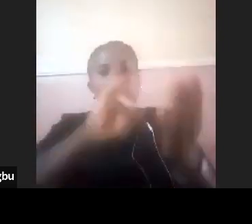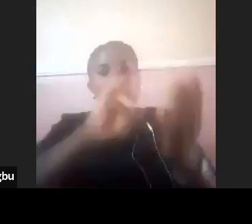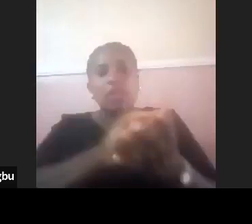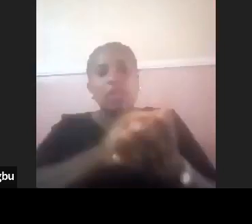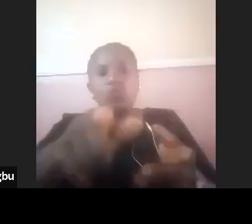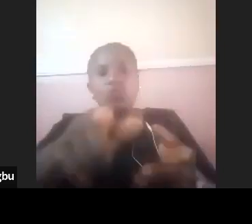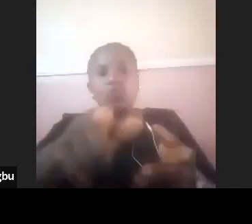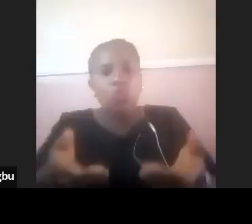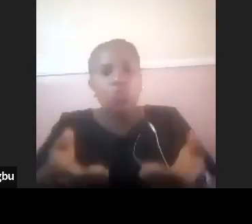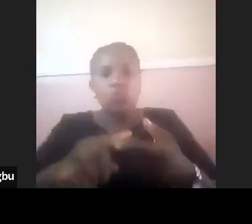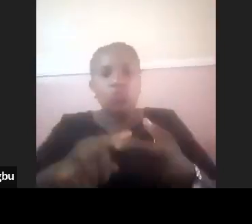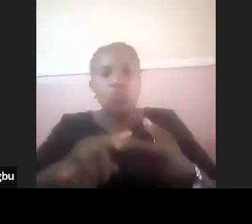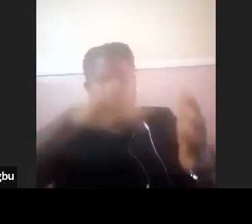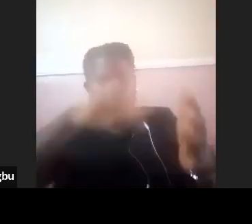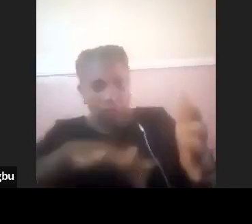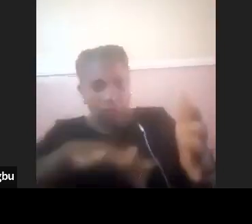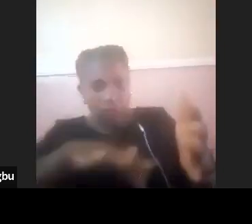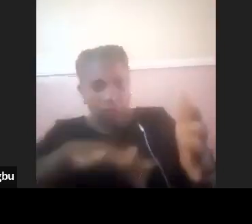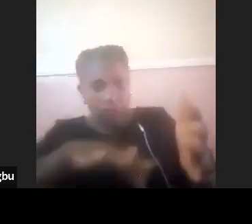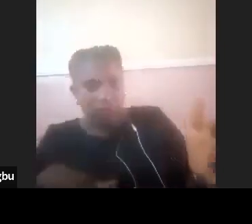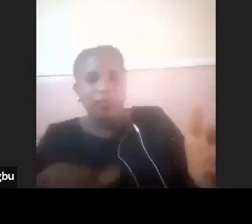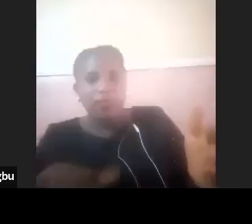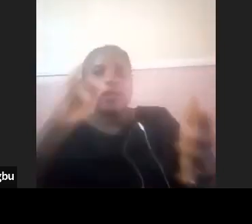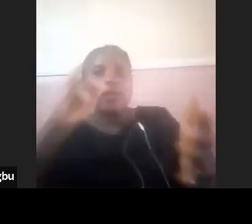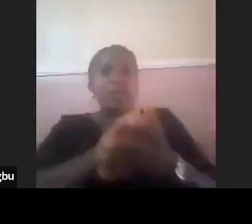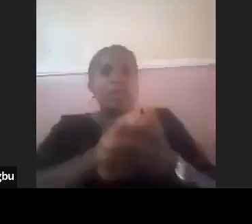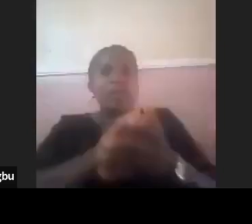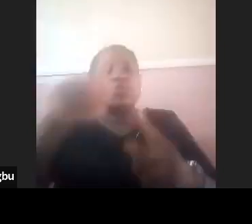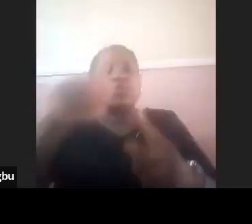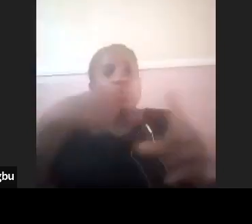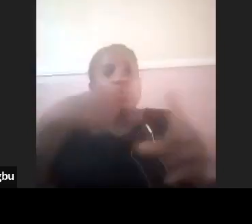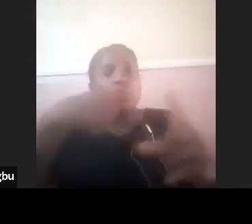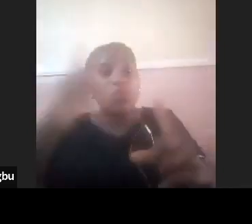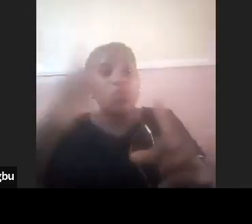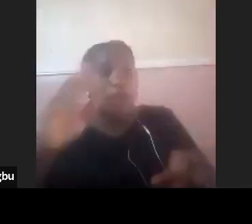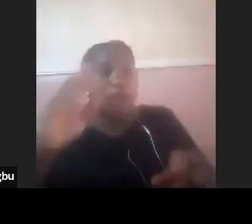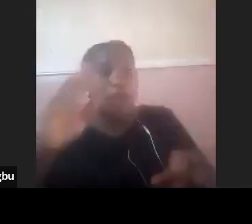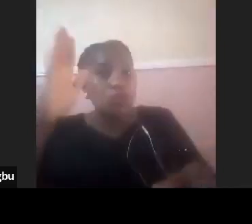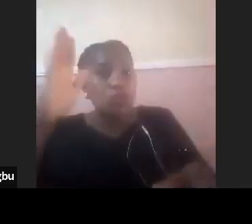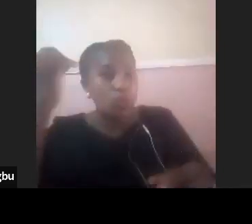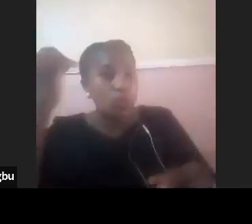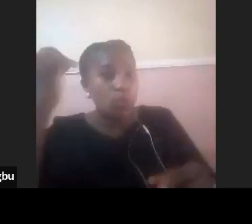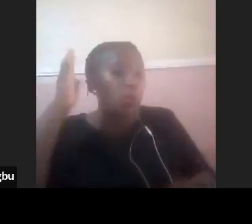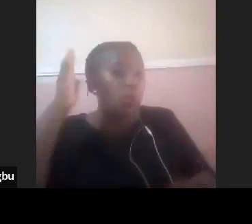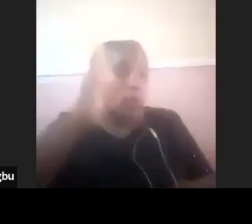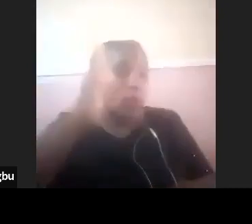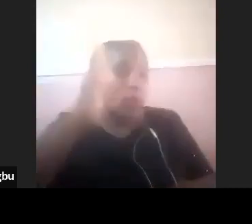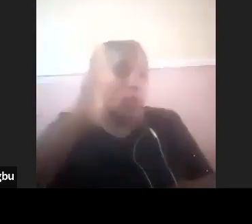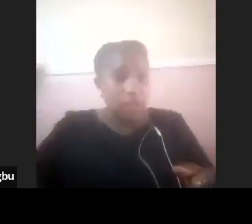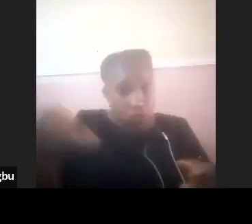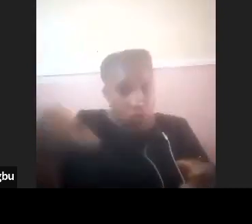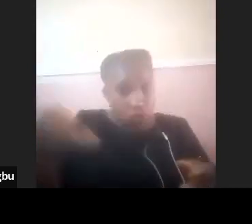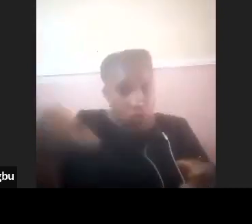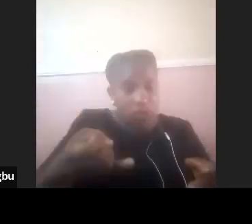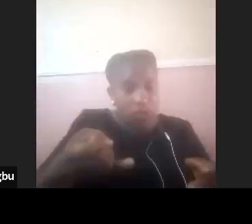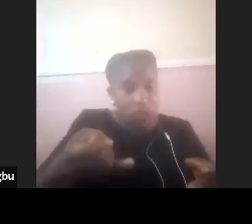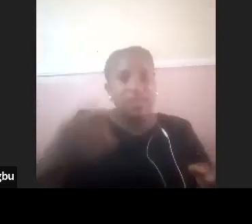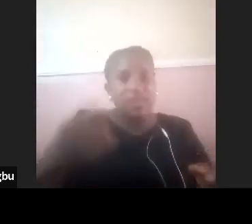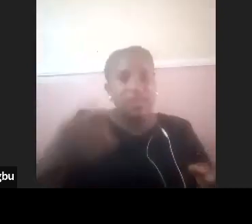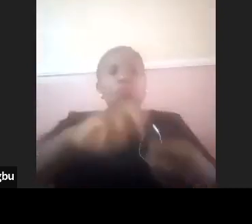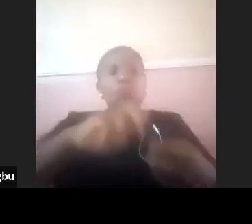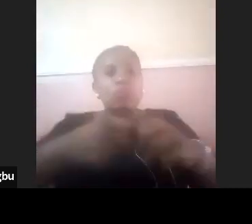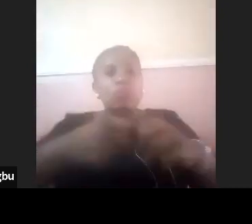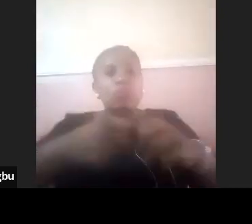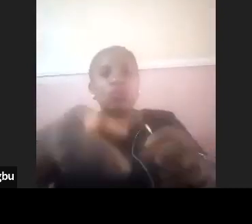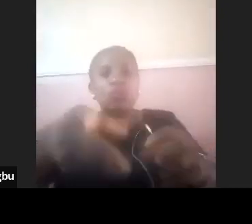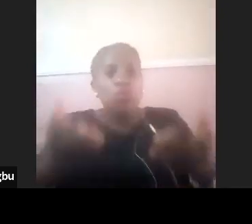introduce the program that you want to study. So after stating that problem, cardiovascular diseases are the highest cause of